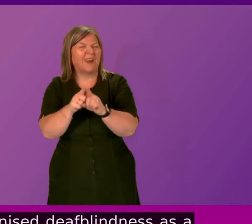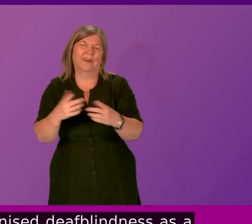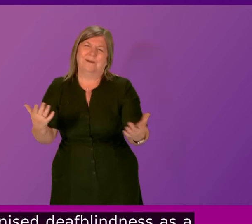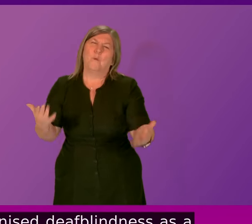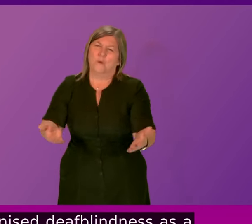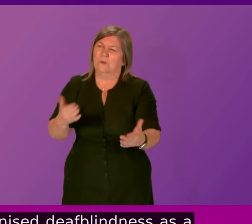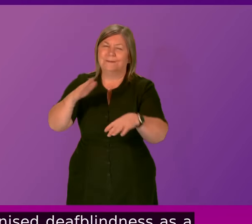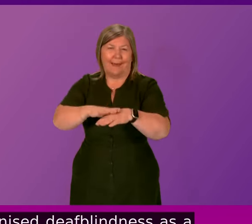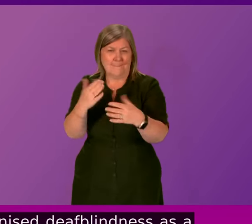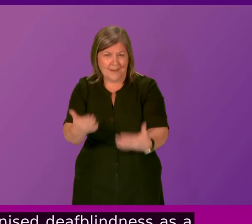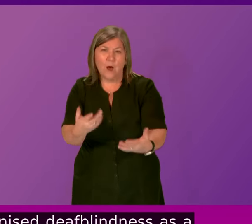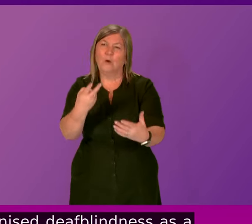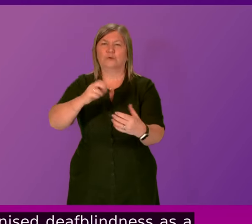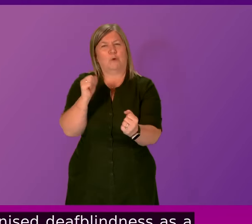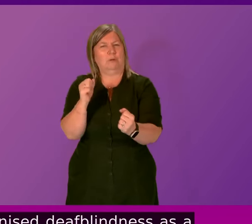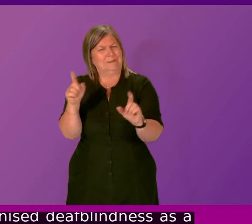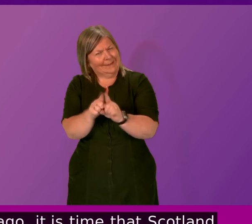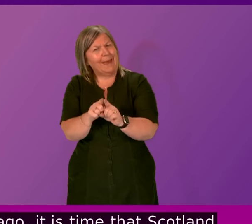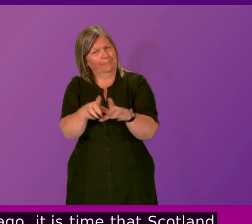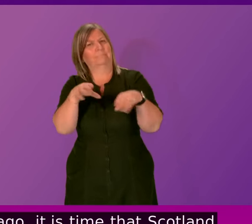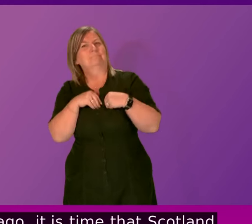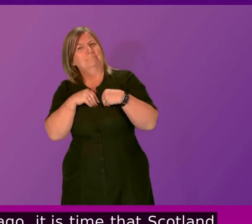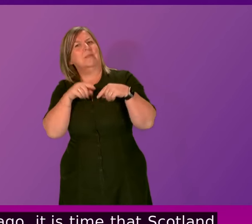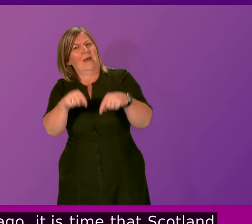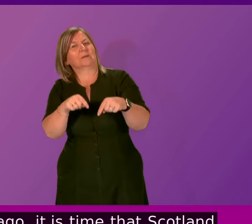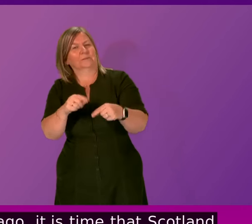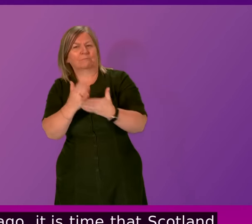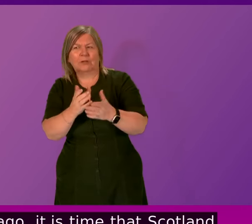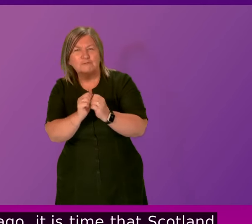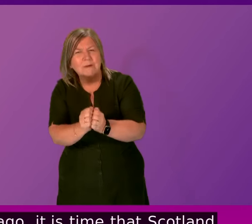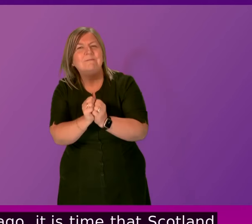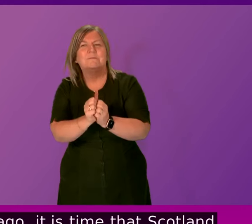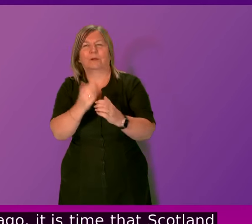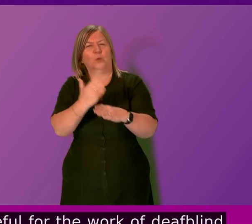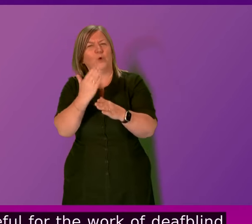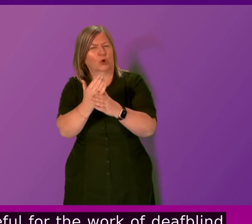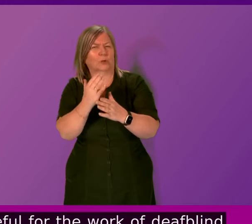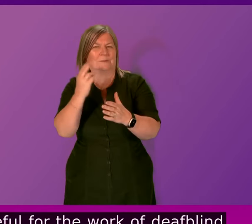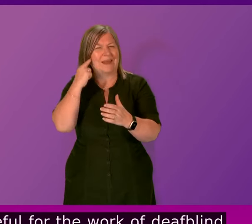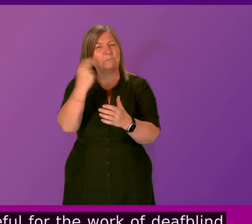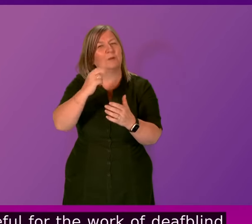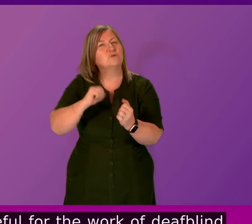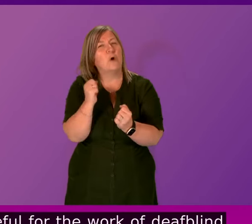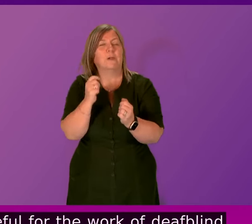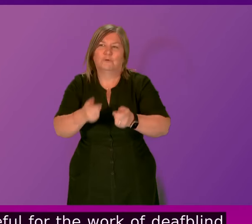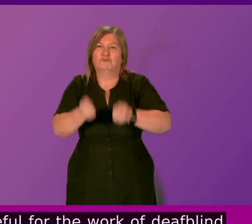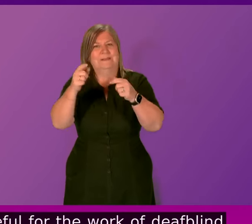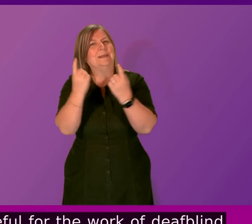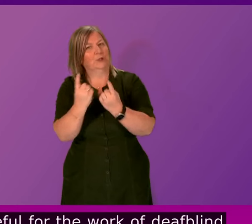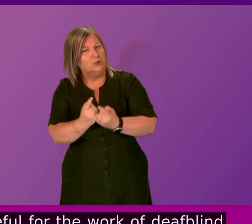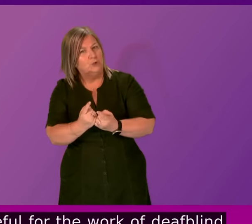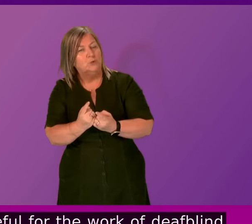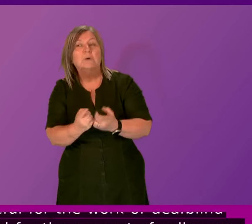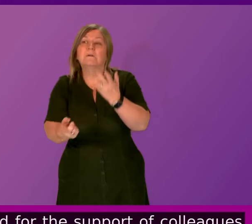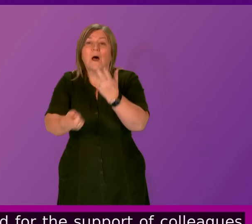did the same, and I'm grateful for the work of Deafblind Scotland for raising this and for the support of colleagues and other stakeholders on